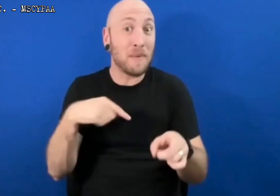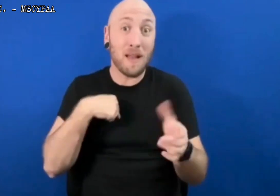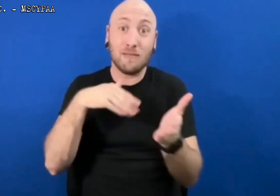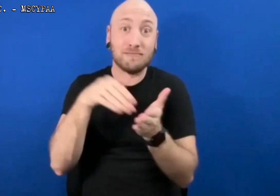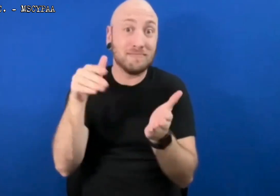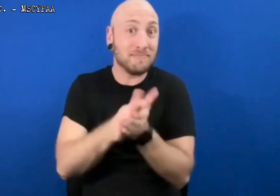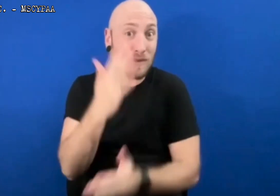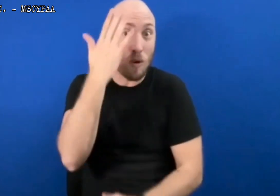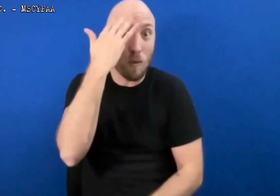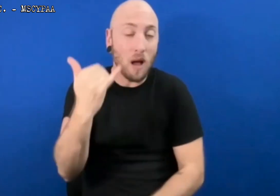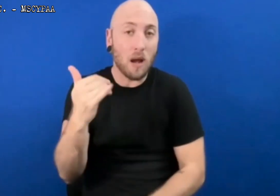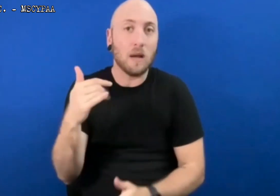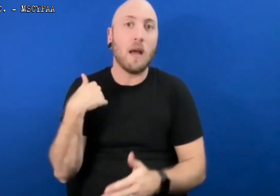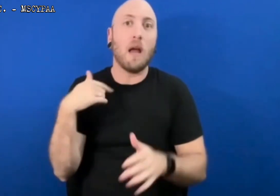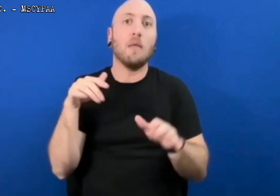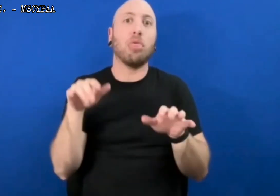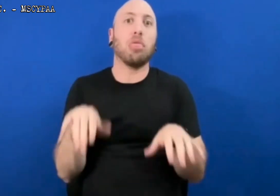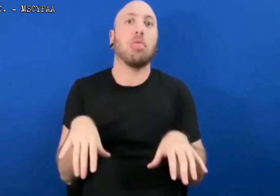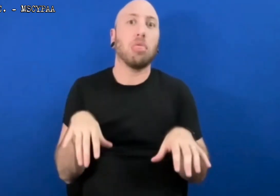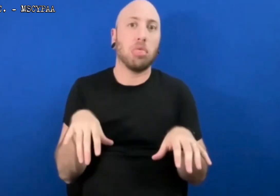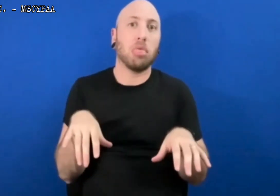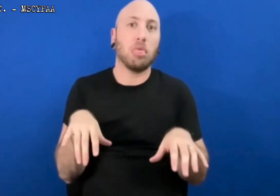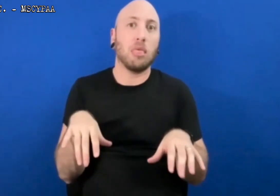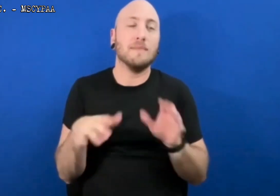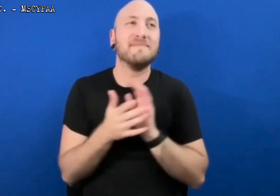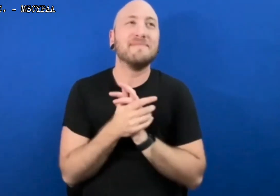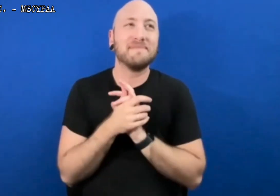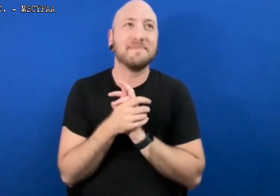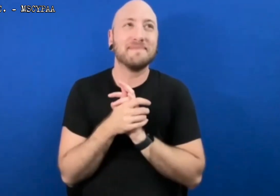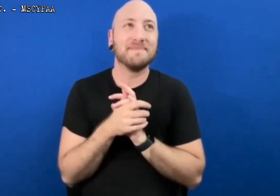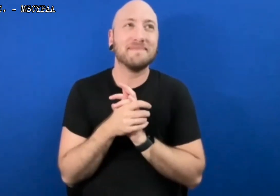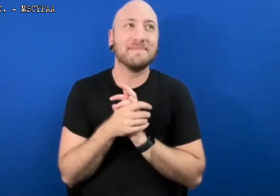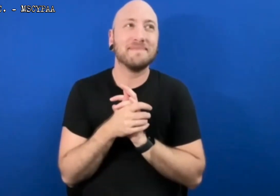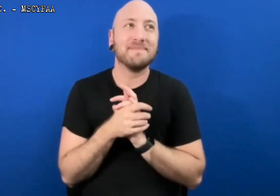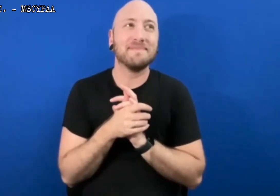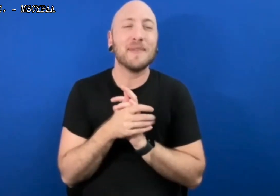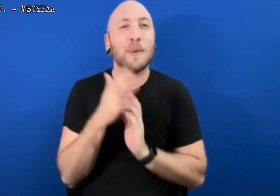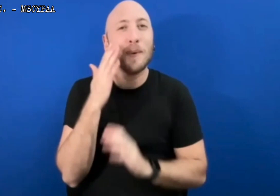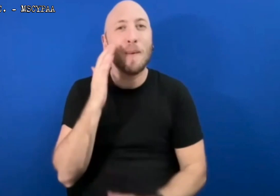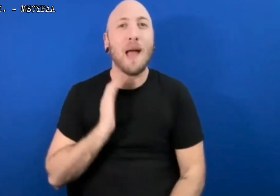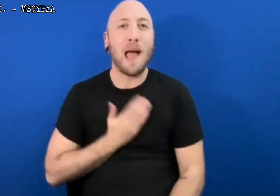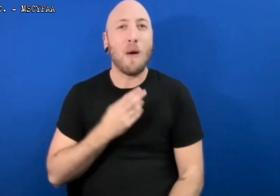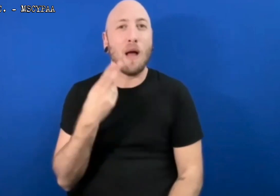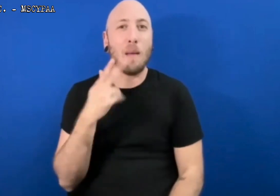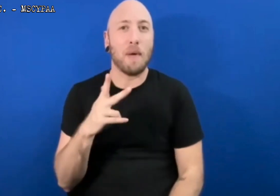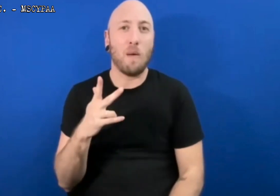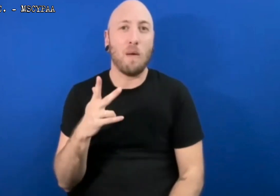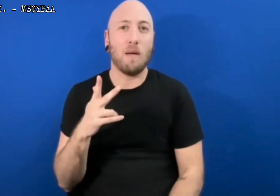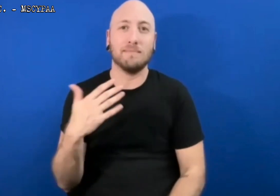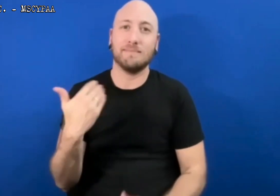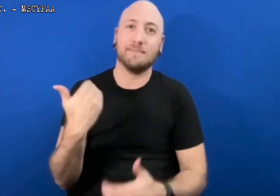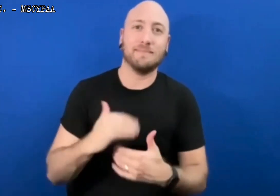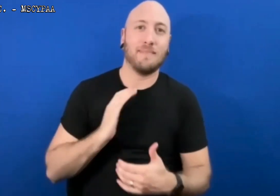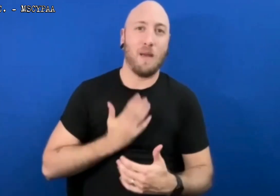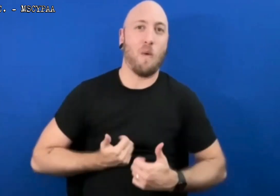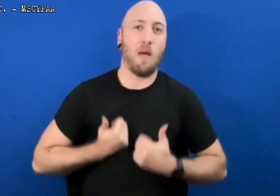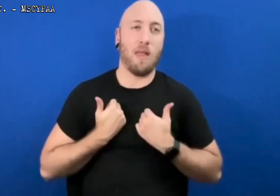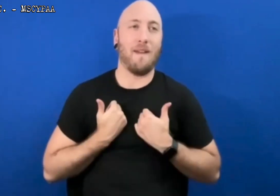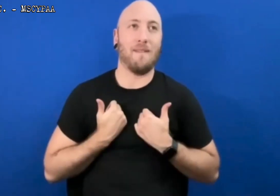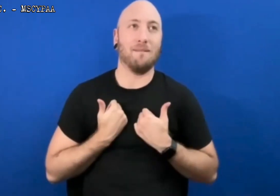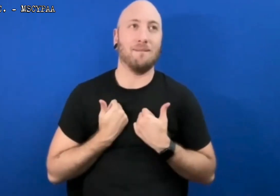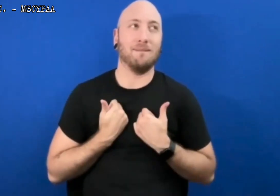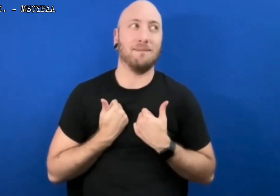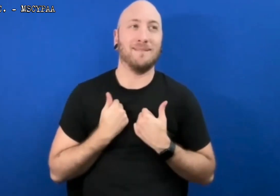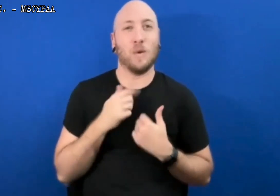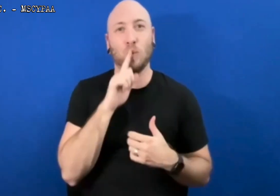it's interesting how your higher power kind of intervenes in your life. I started, you know, I kept doing this